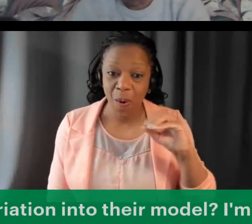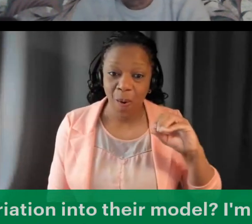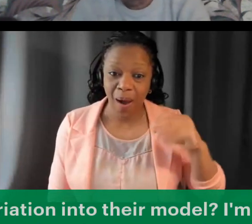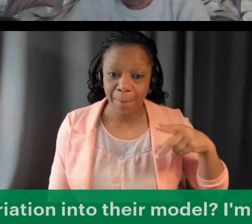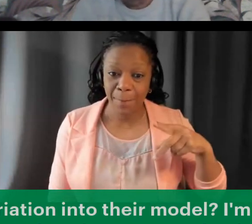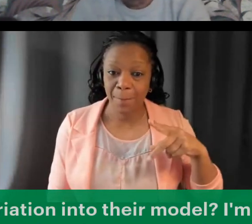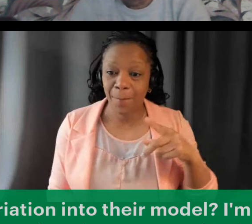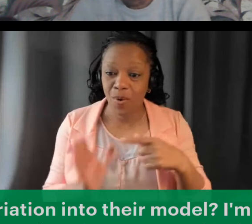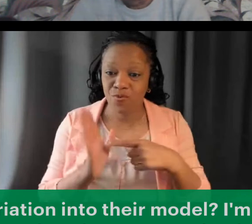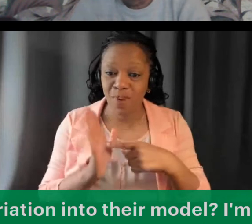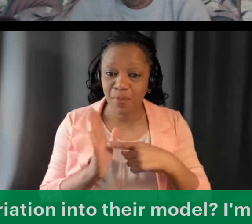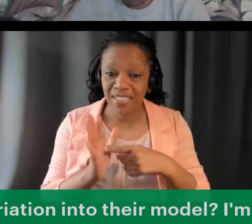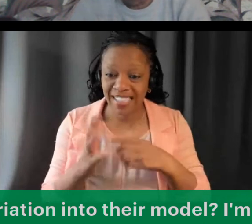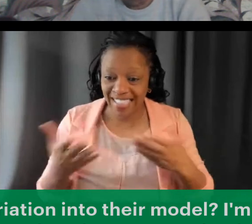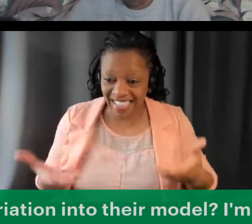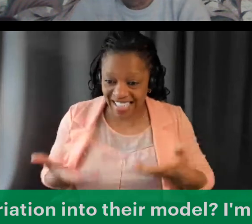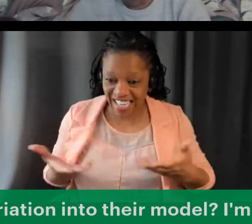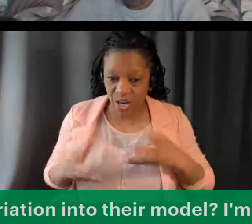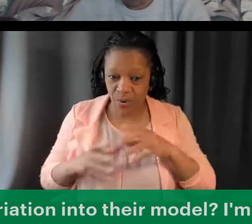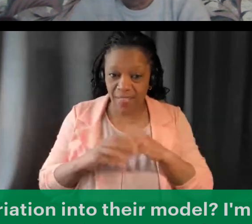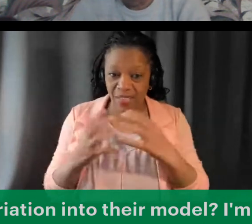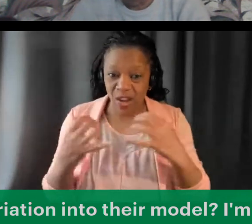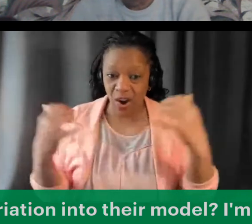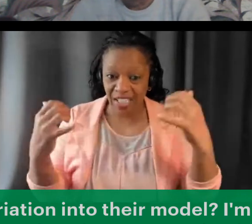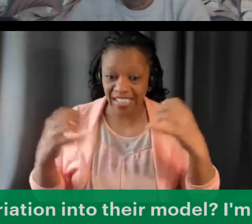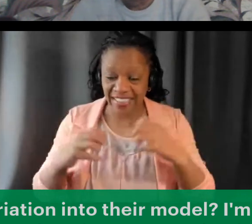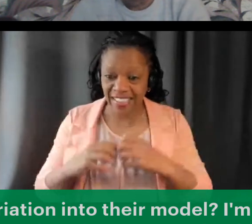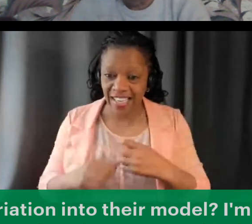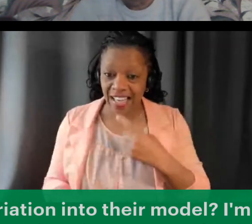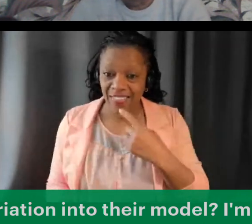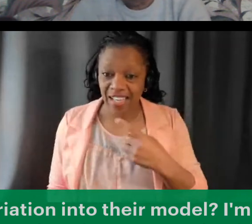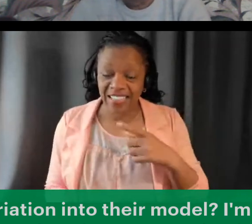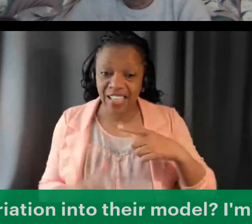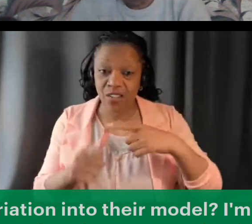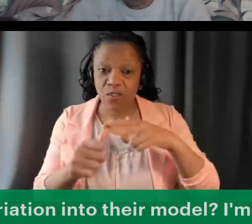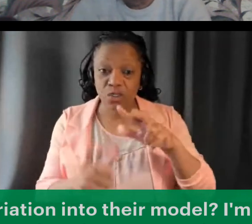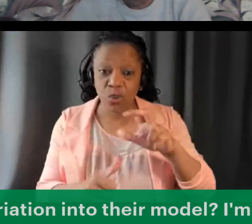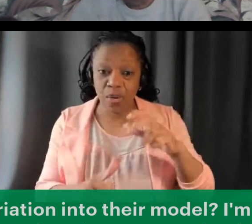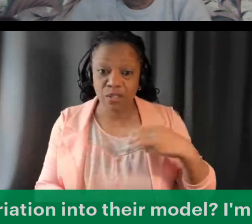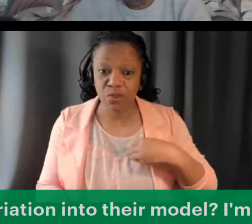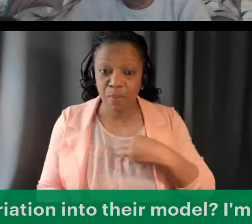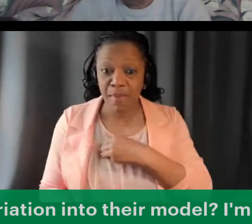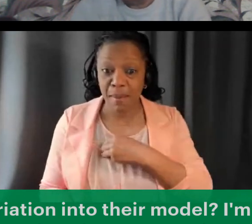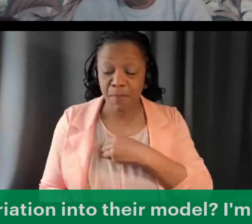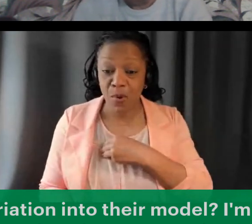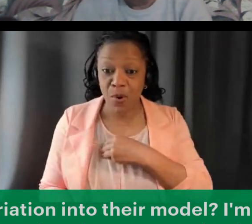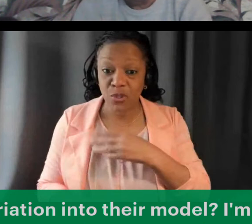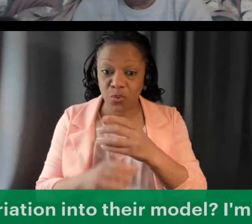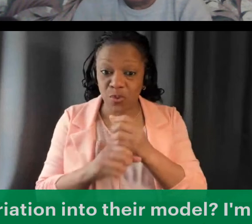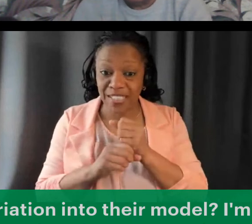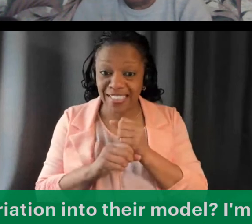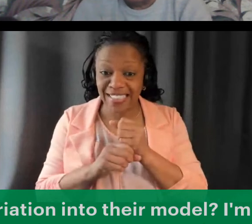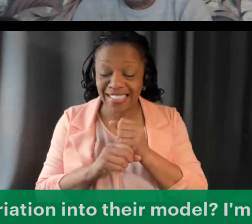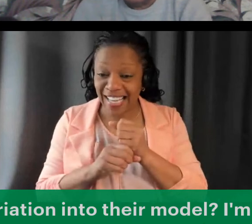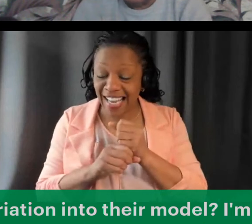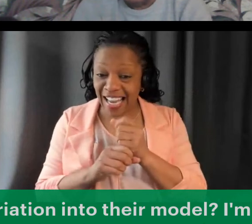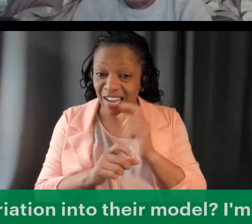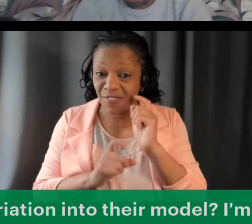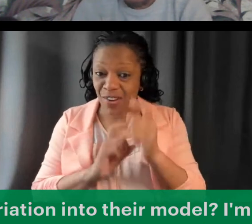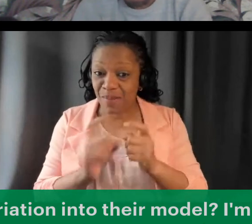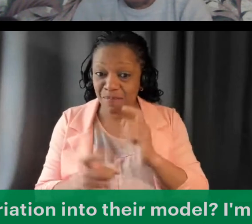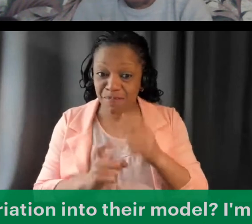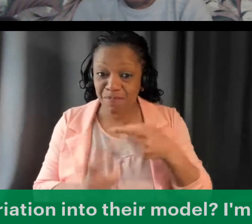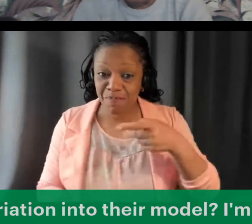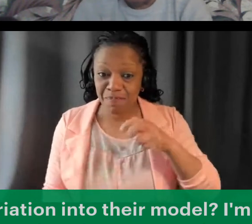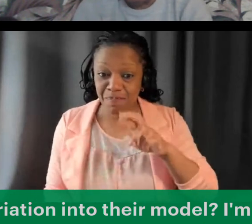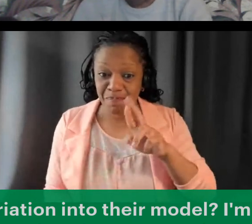that the first 300 members get perks, and we're at less than 200. So go over to the Southside Food Co-op